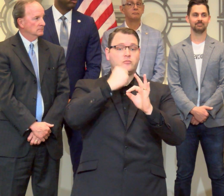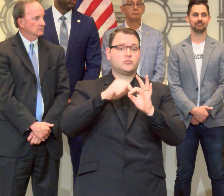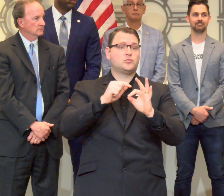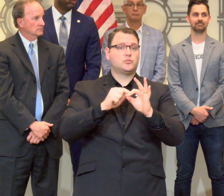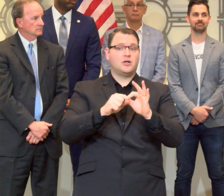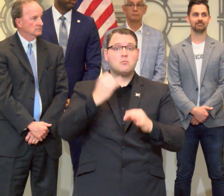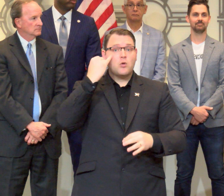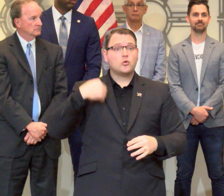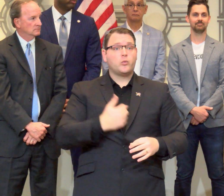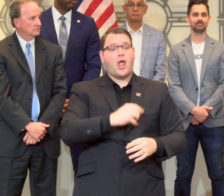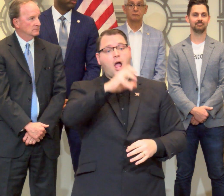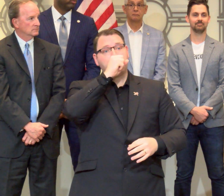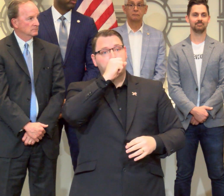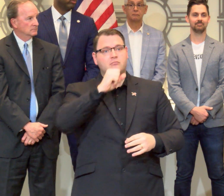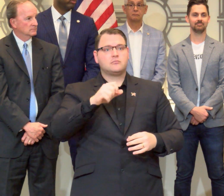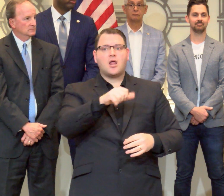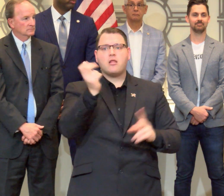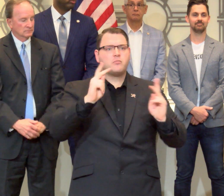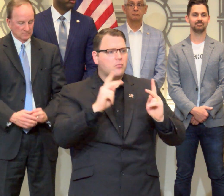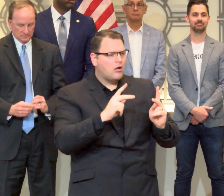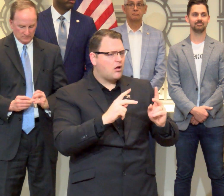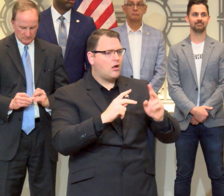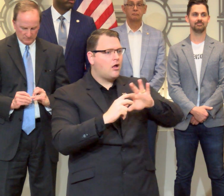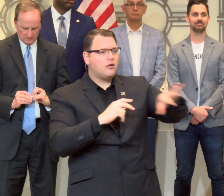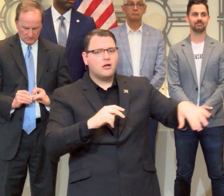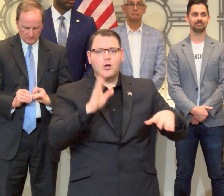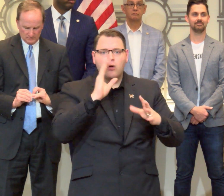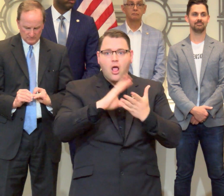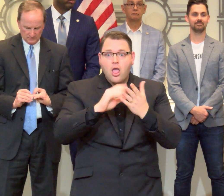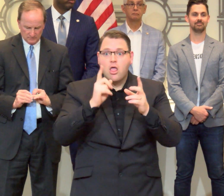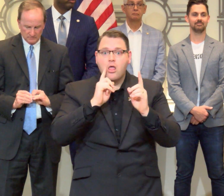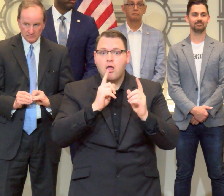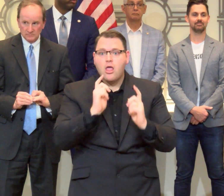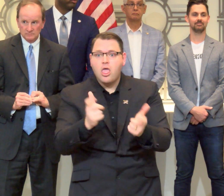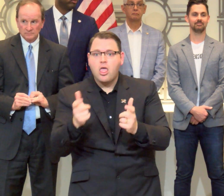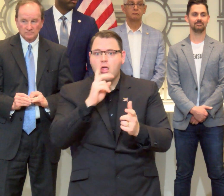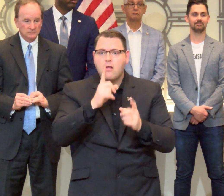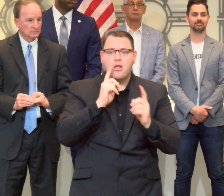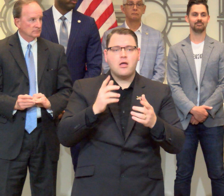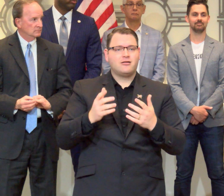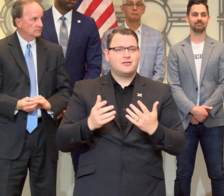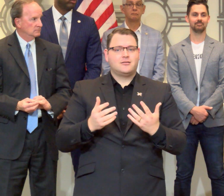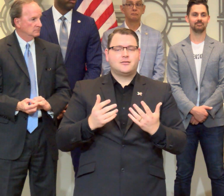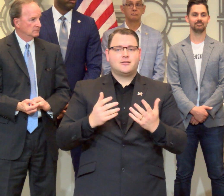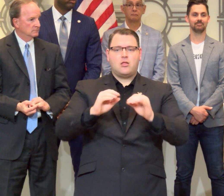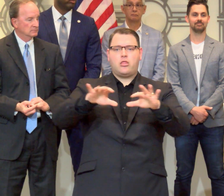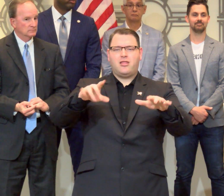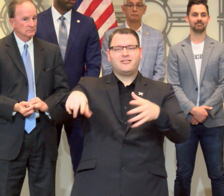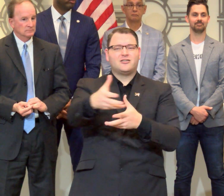provide you with the information, people will get the information from non-credible sources. But we specifically built out this